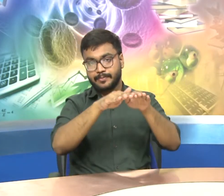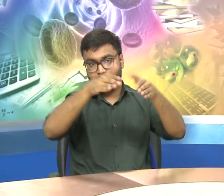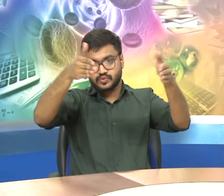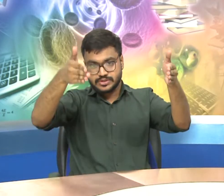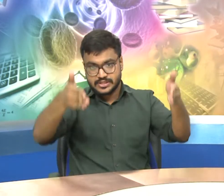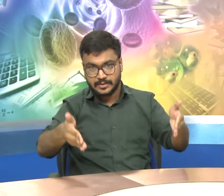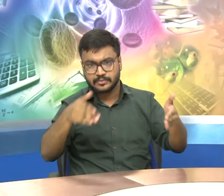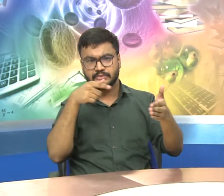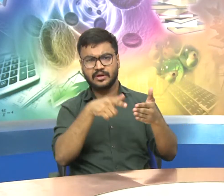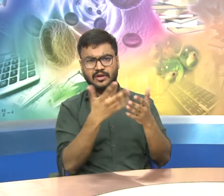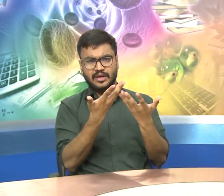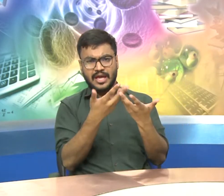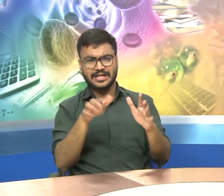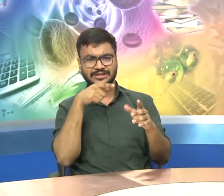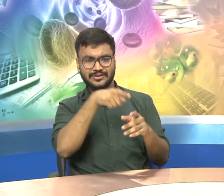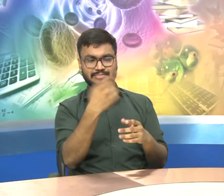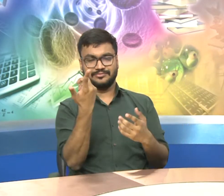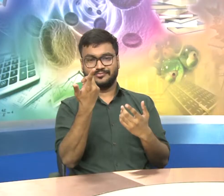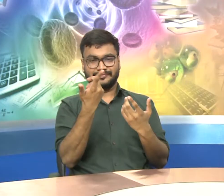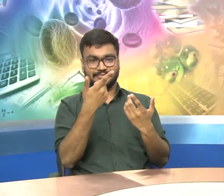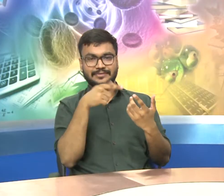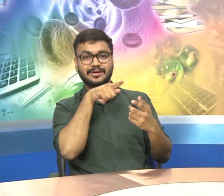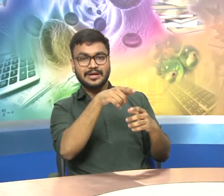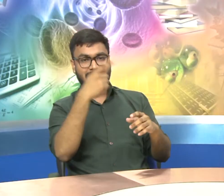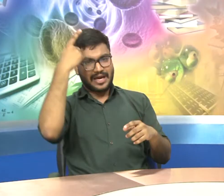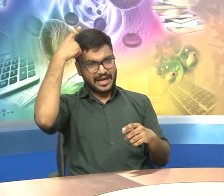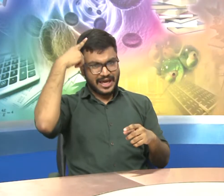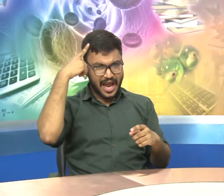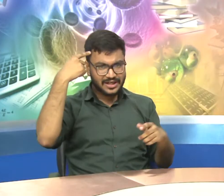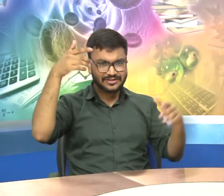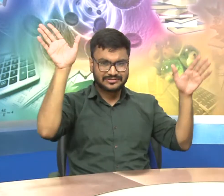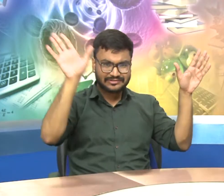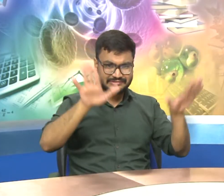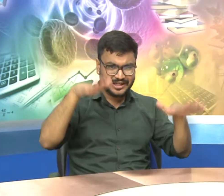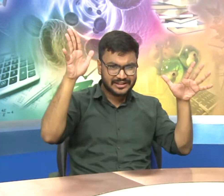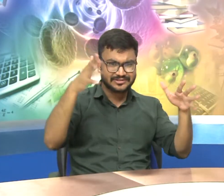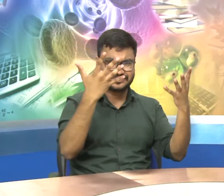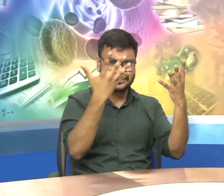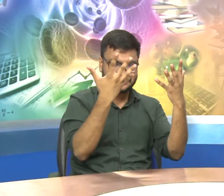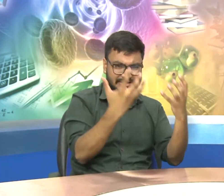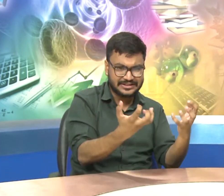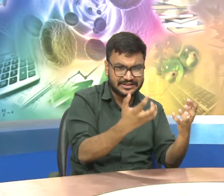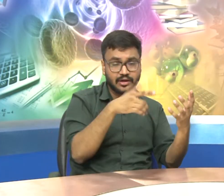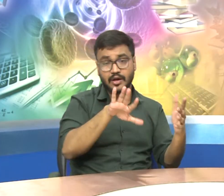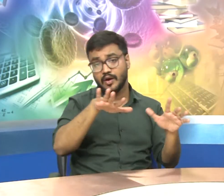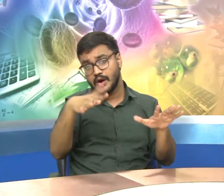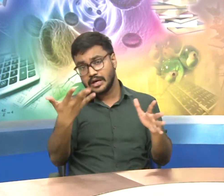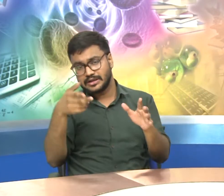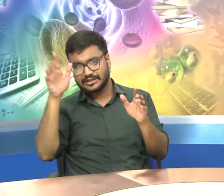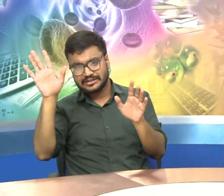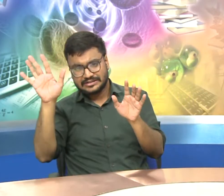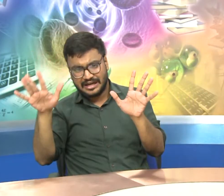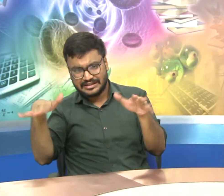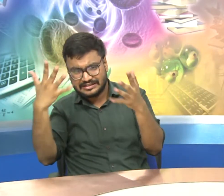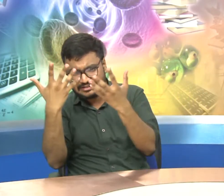Read carefully the box given in your book and justify why many grandparents